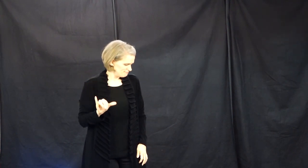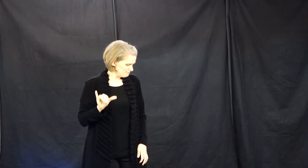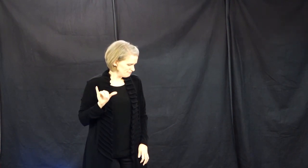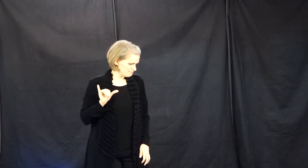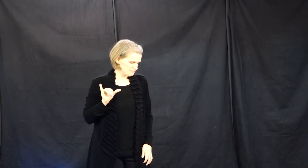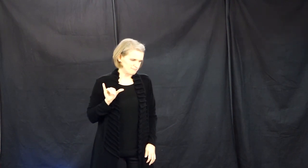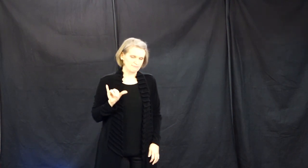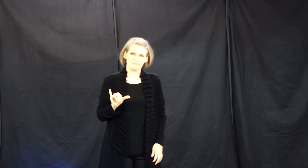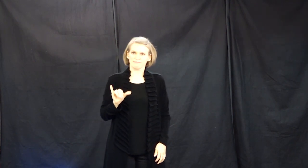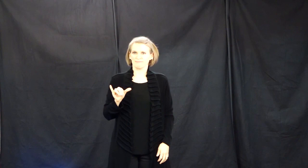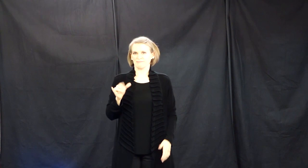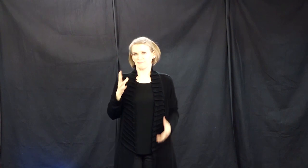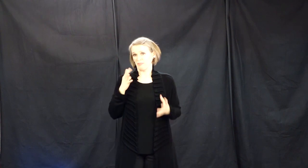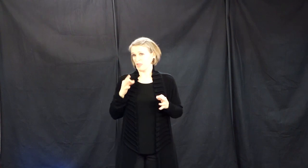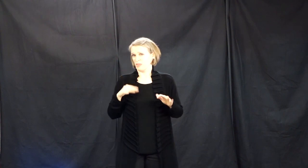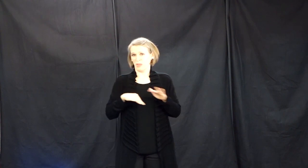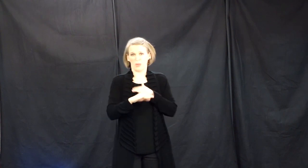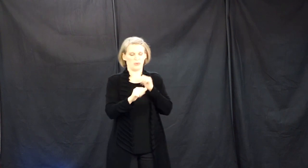I get a drink.